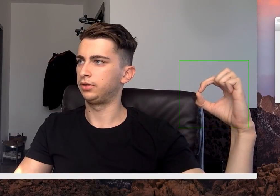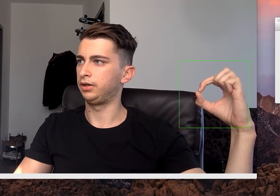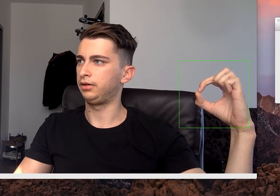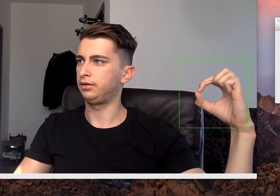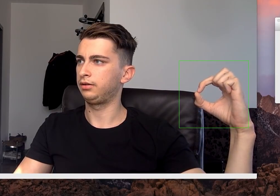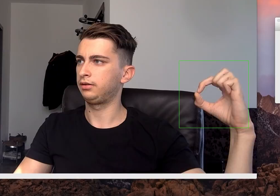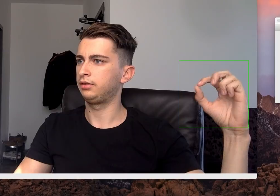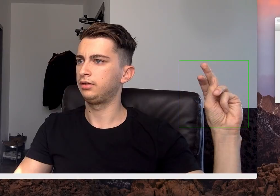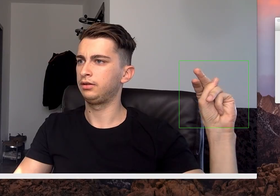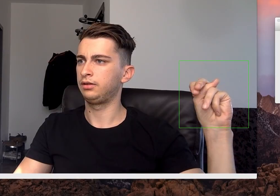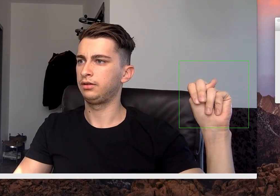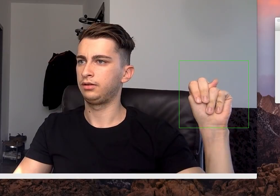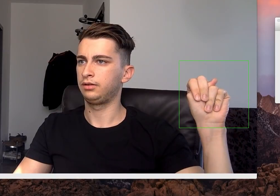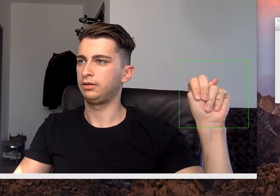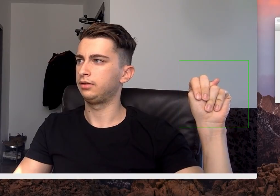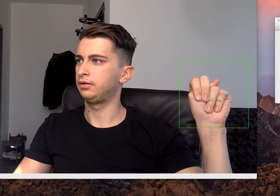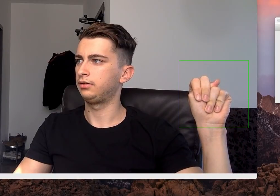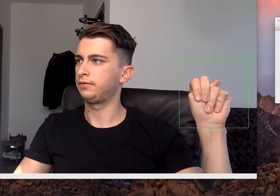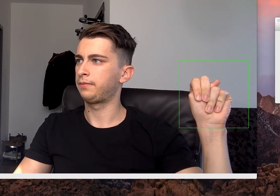okay.